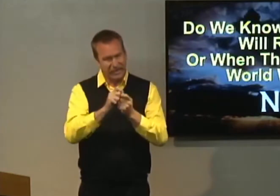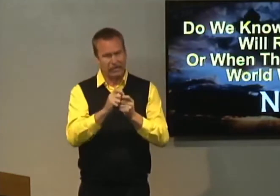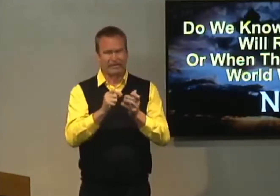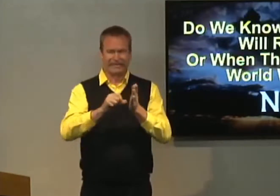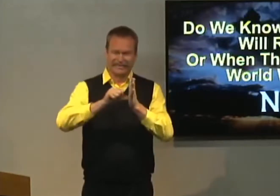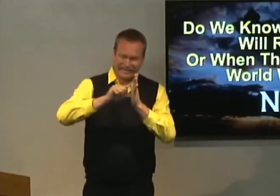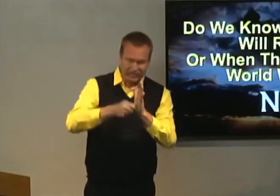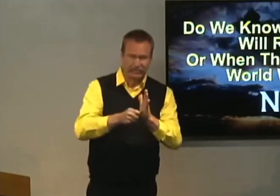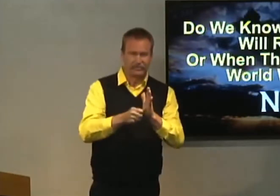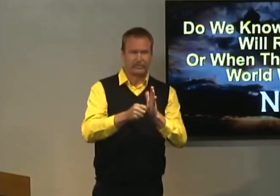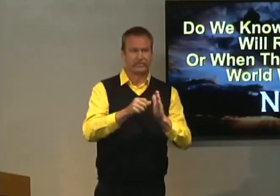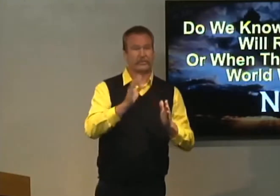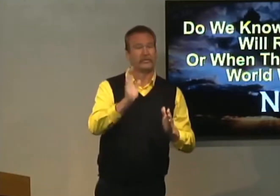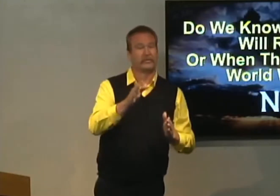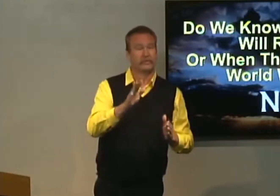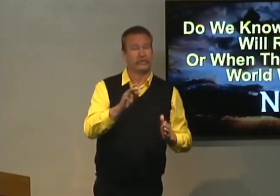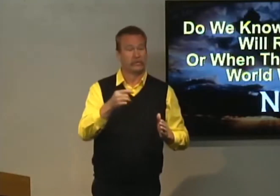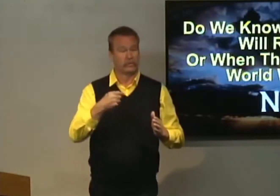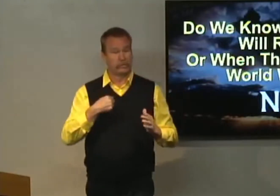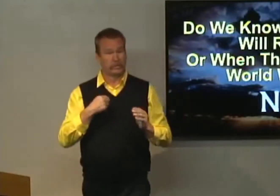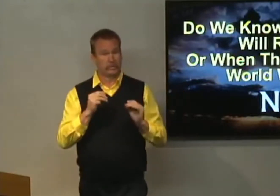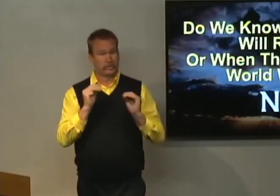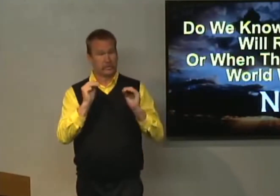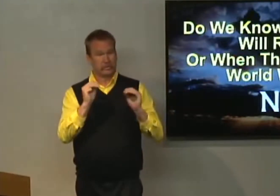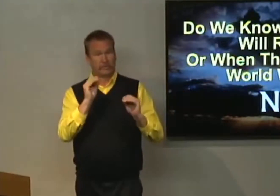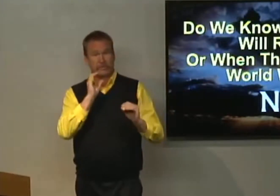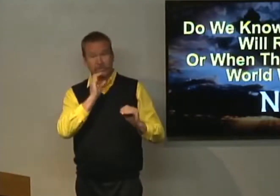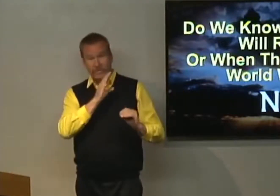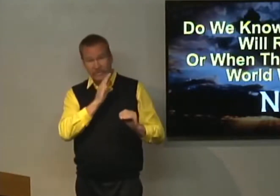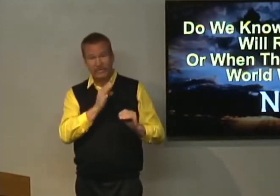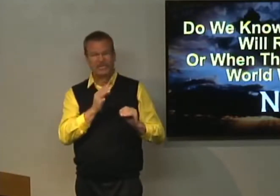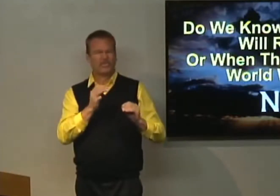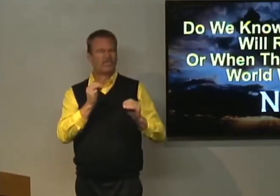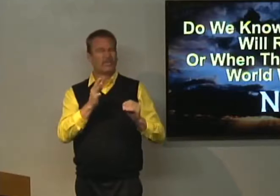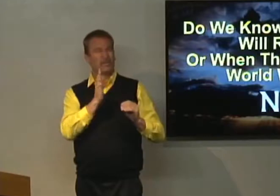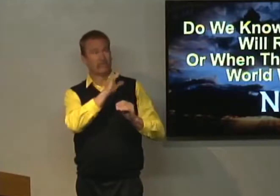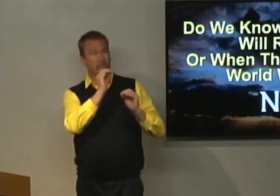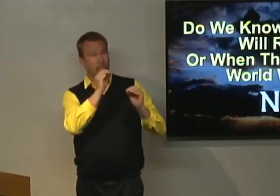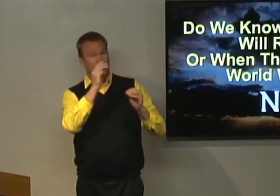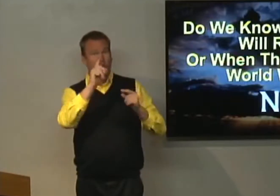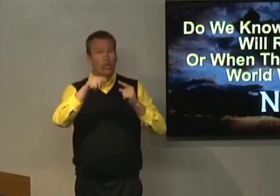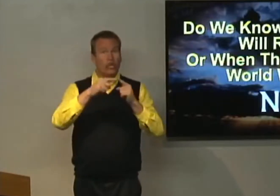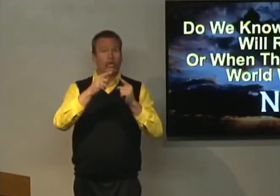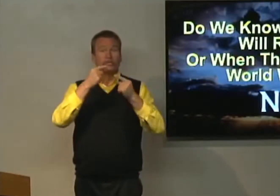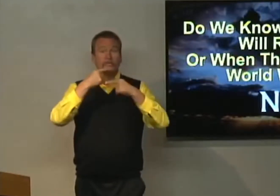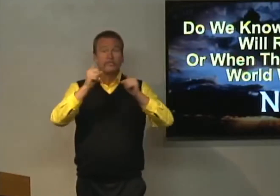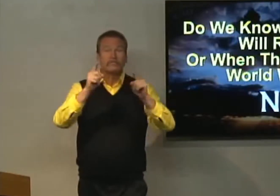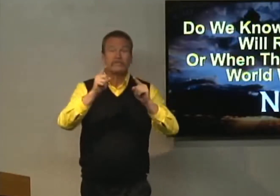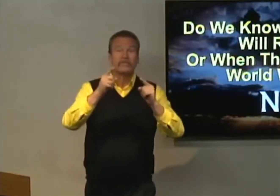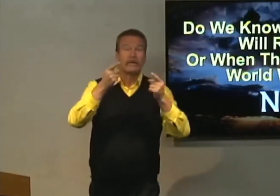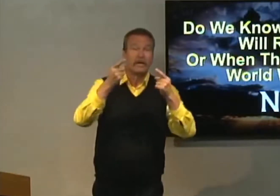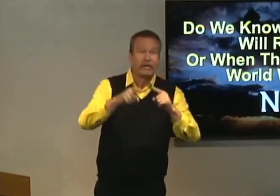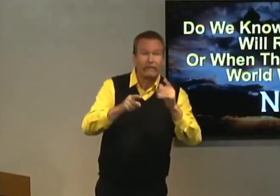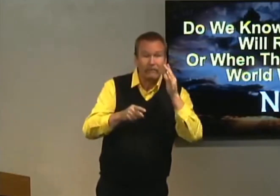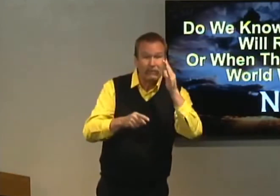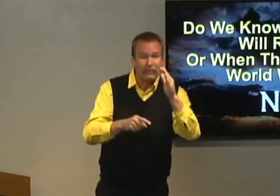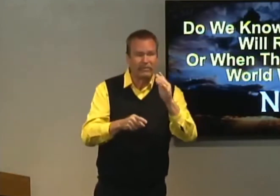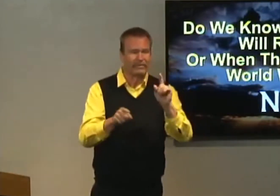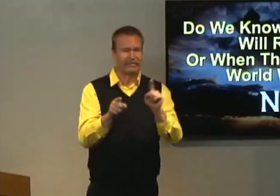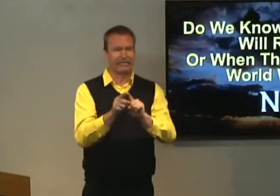one knows the exact time, the exact moment. So if a pastor or even if I were to